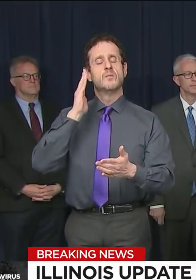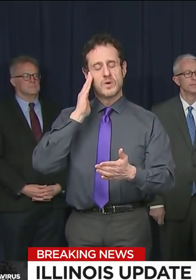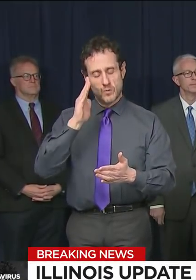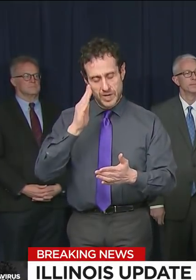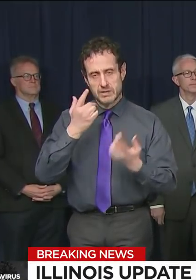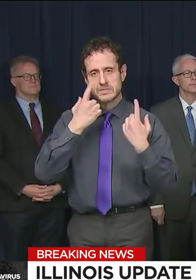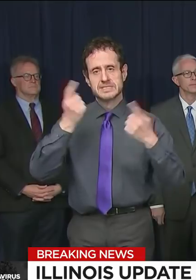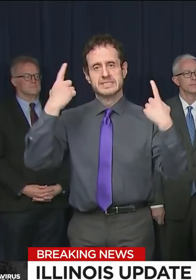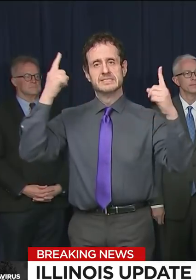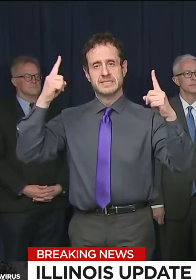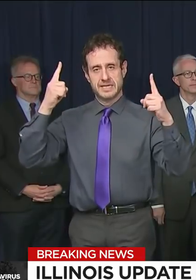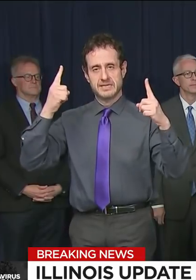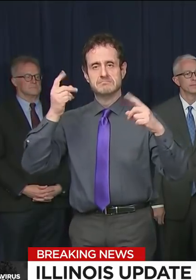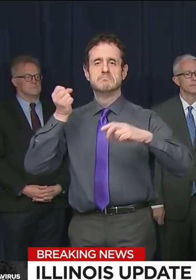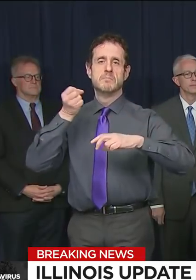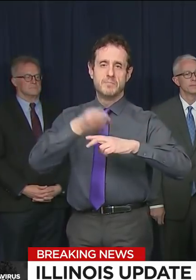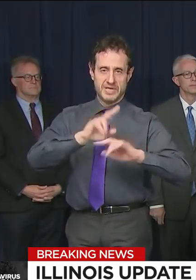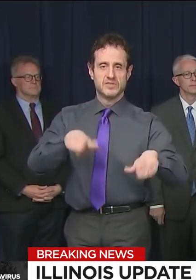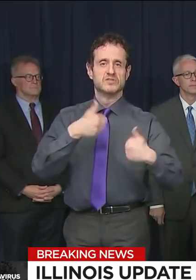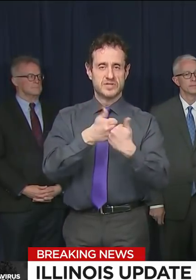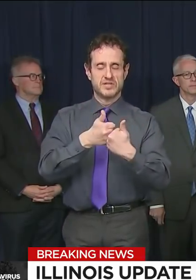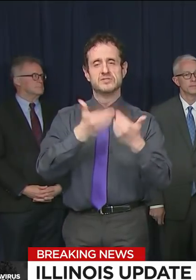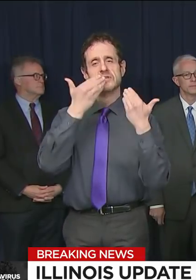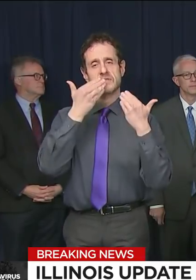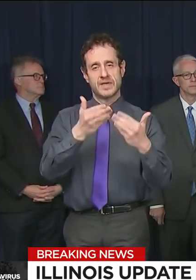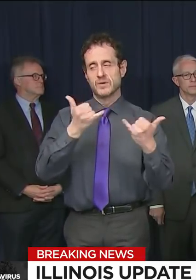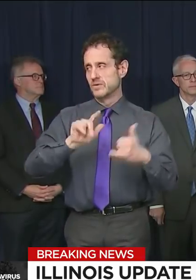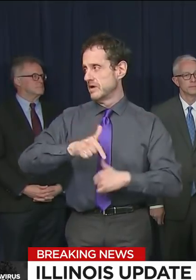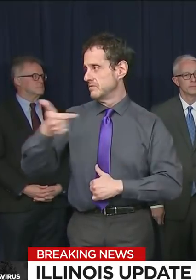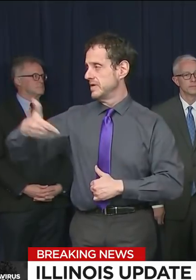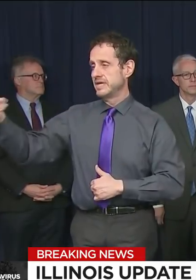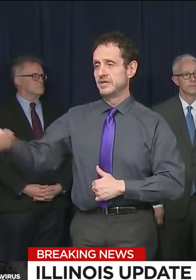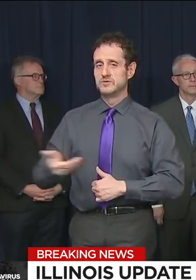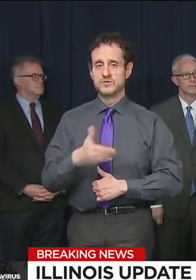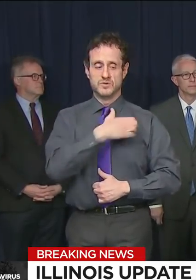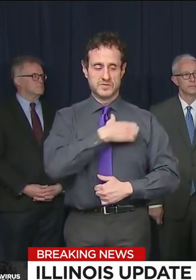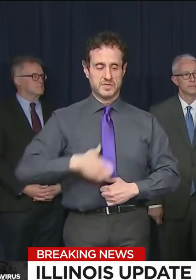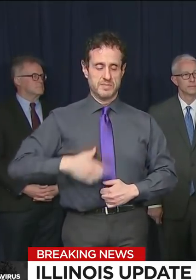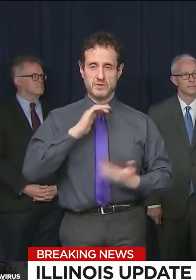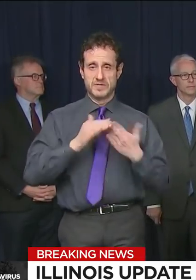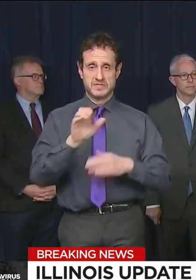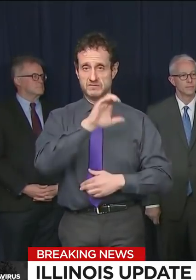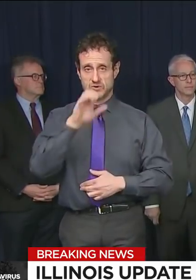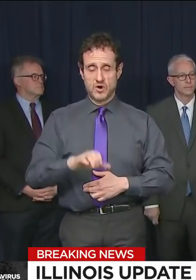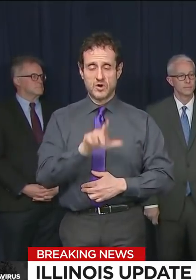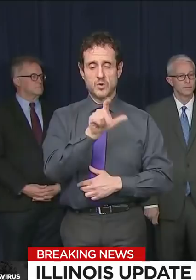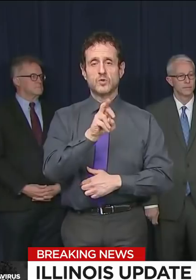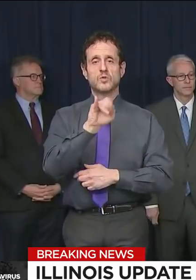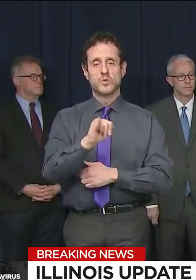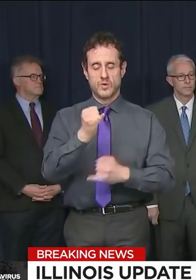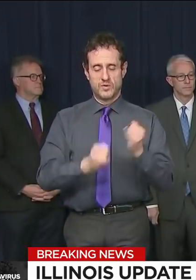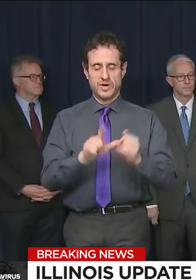occasion. Thank you, and now I'd like to introduce the mayor of the city of Chicago, Lori Lightfoot. Thank you,